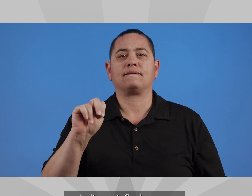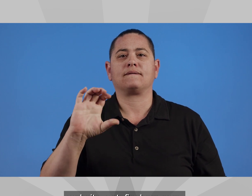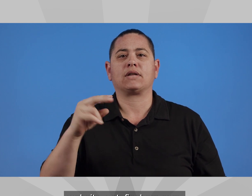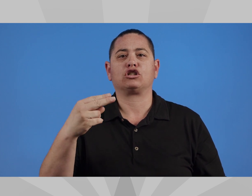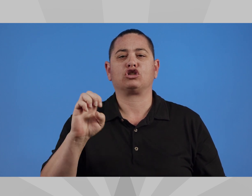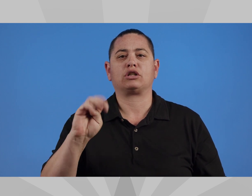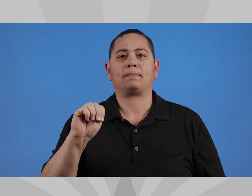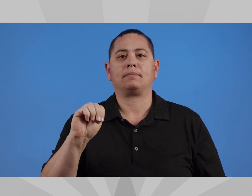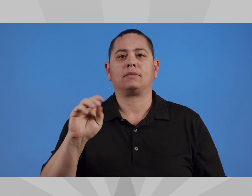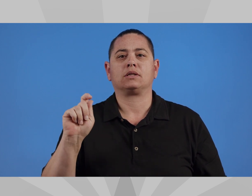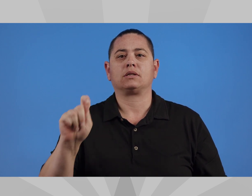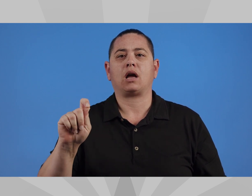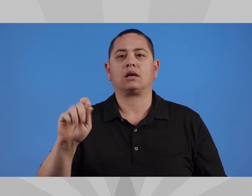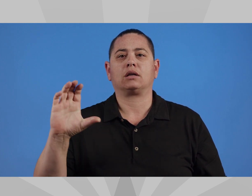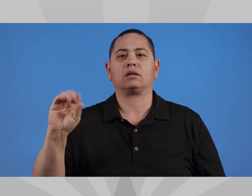votefinchem.com.